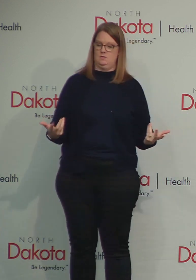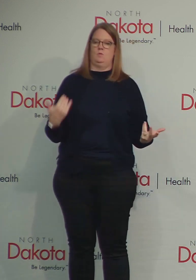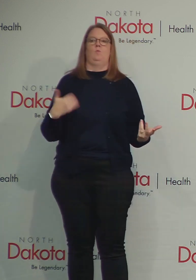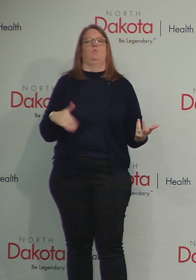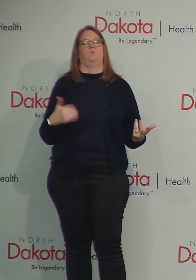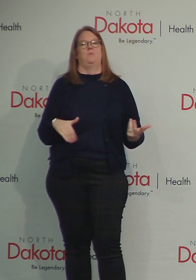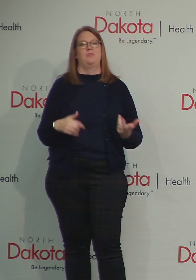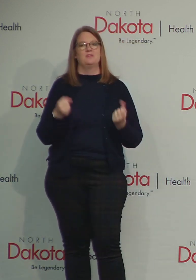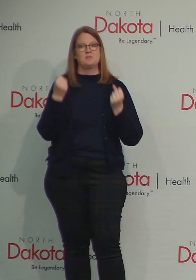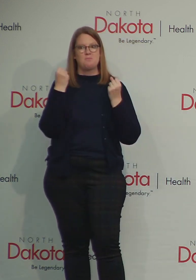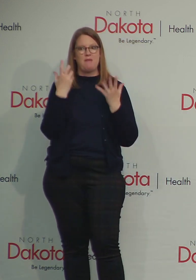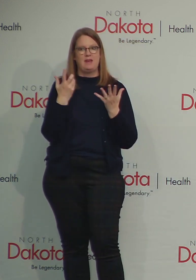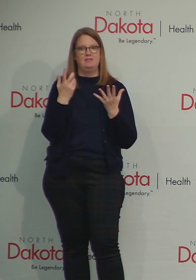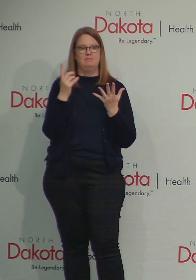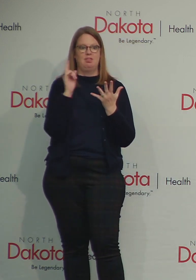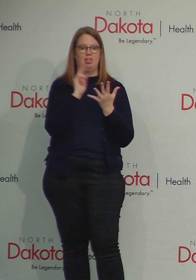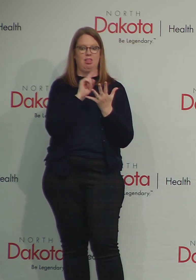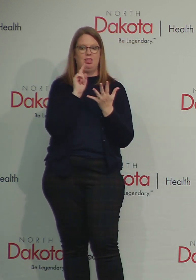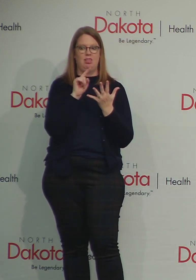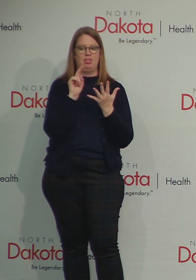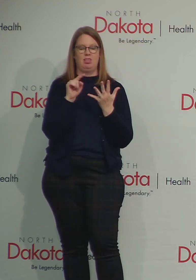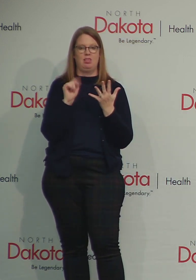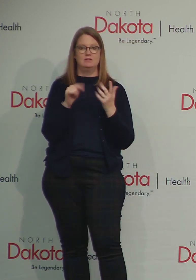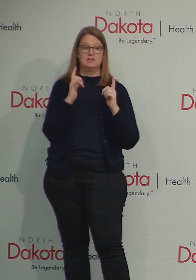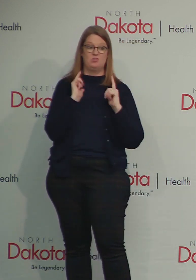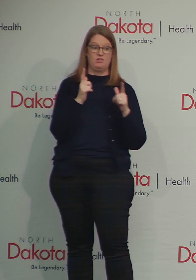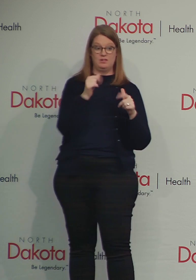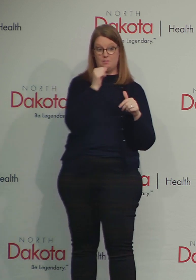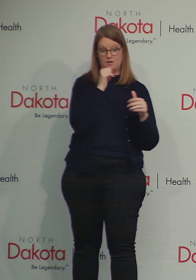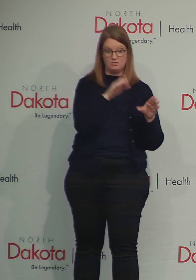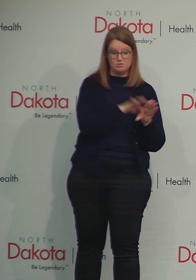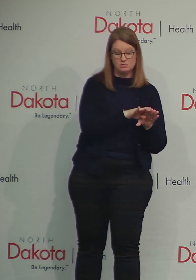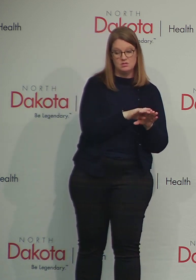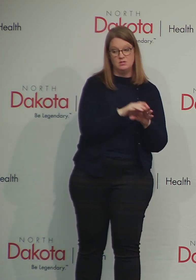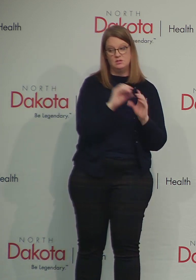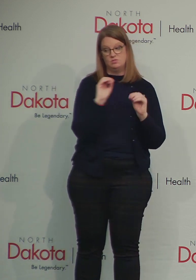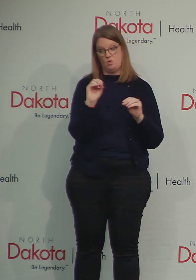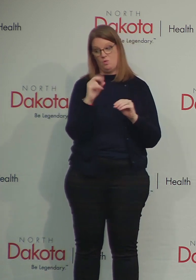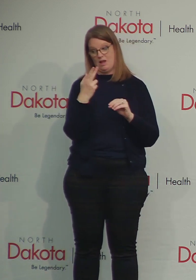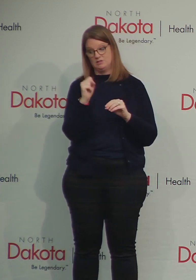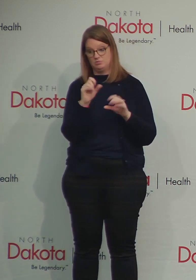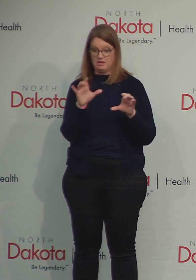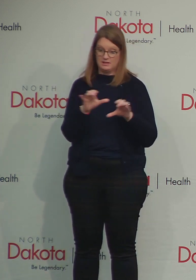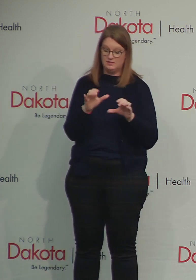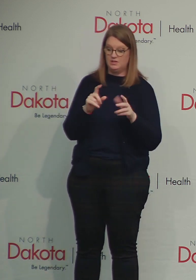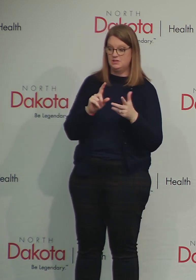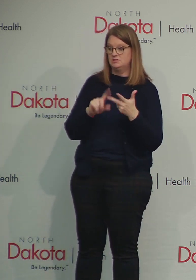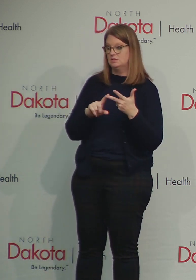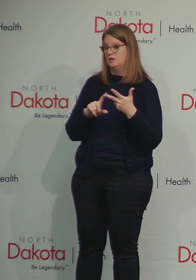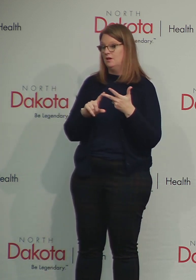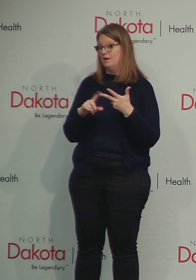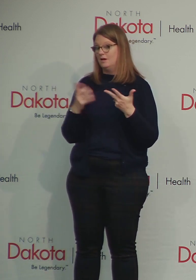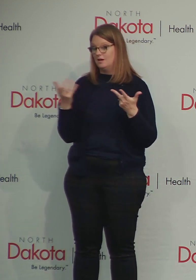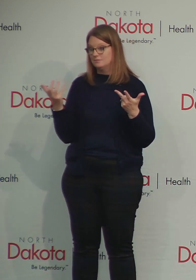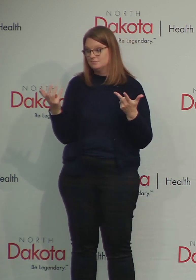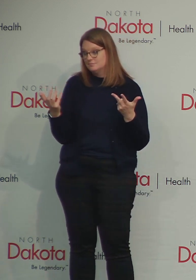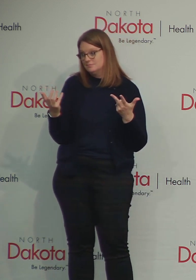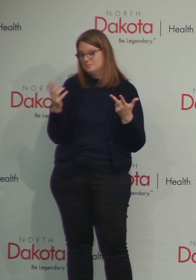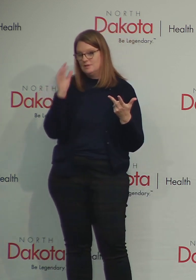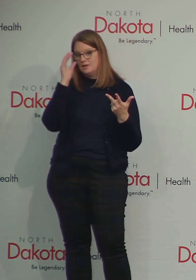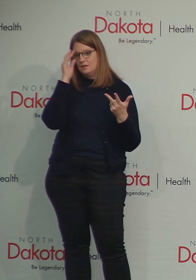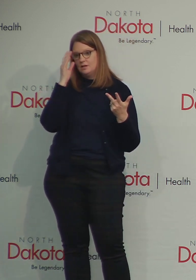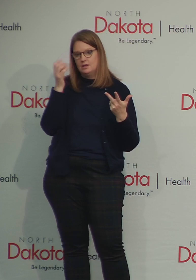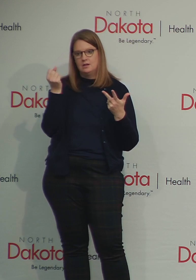play. Is it, early bar closures? Is it lack of high school activities? Was it the fact that we had so